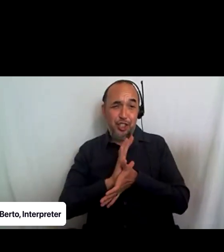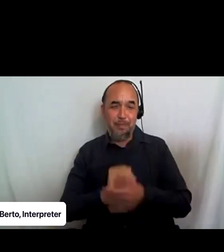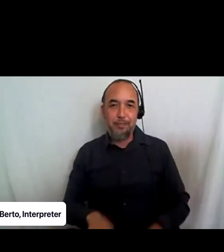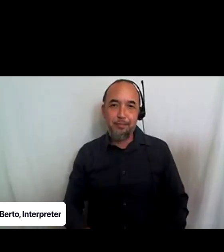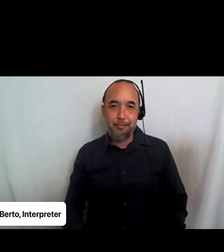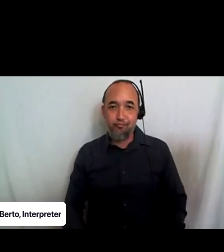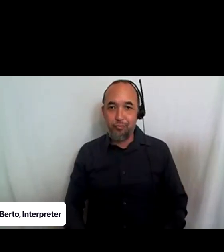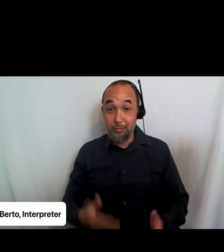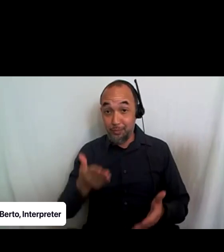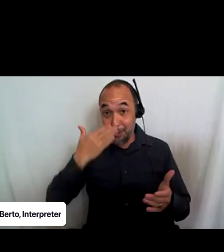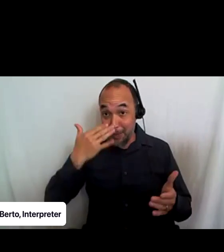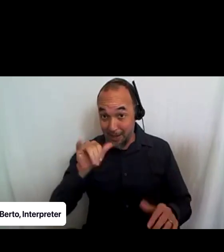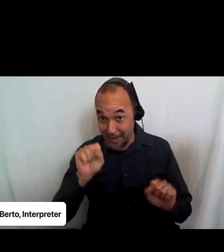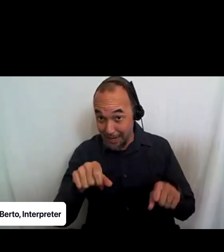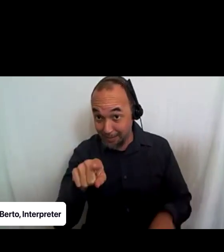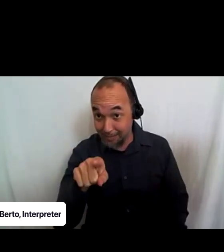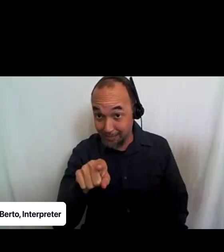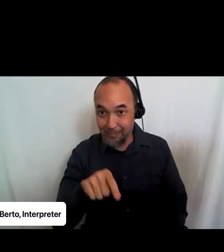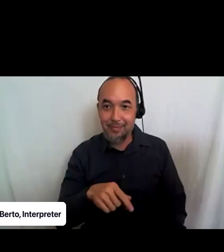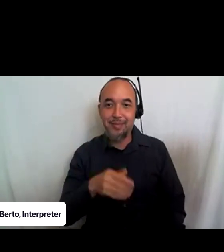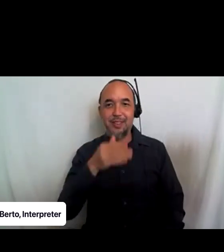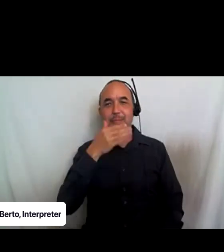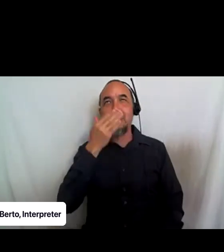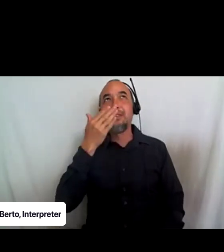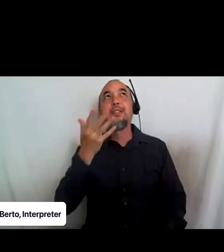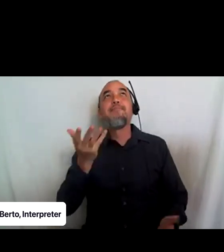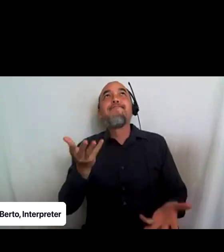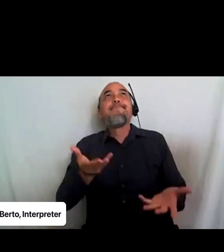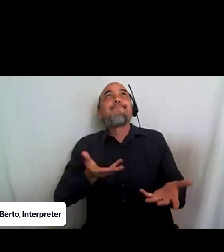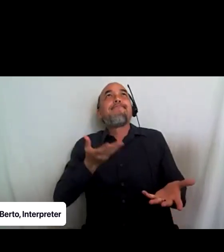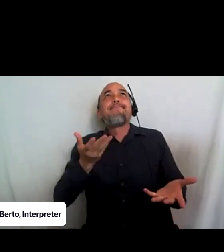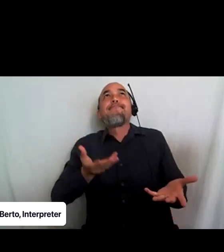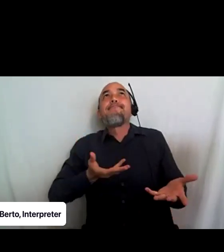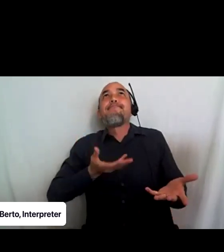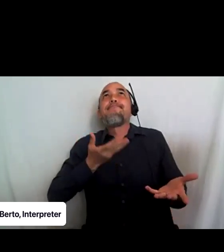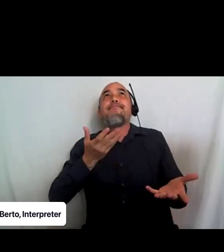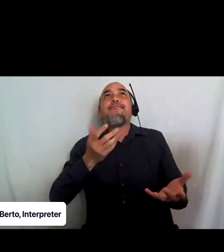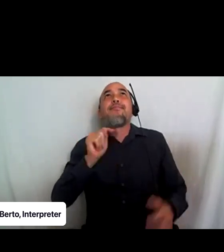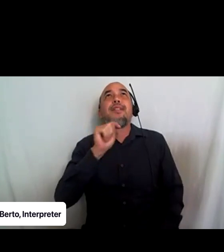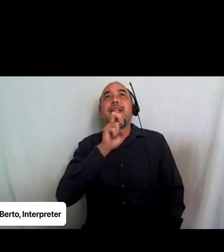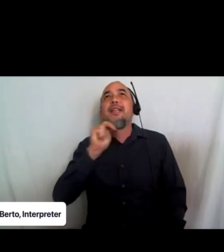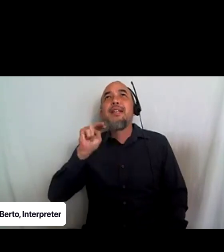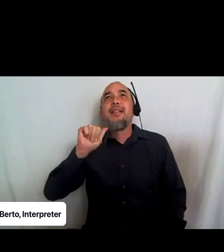Can you smell it? Smells of a teenager's socks.